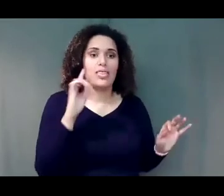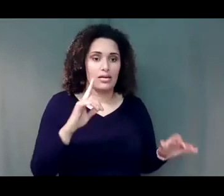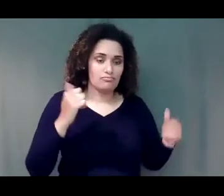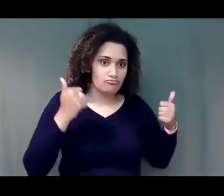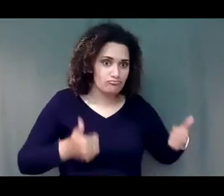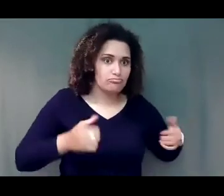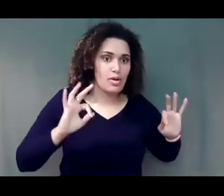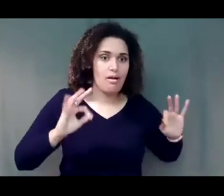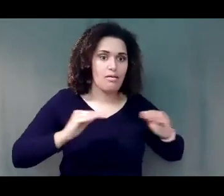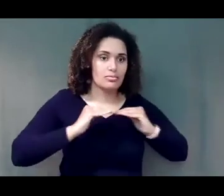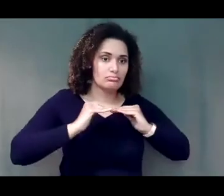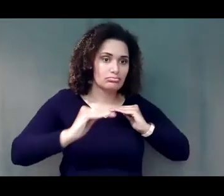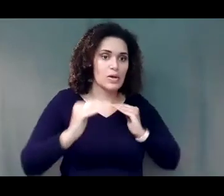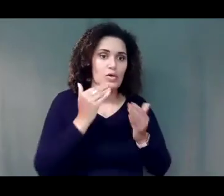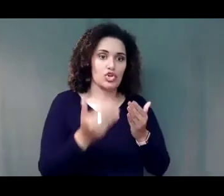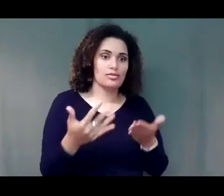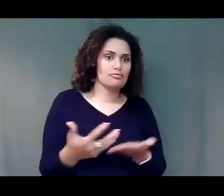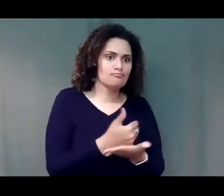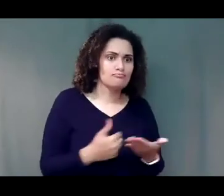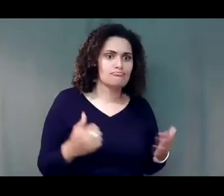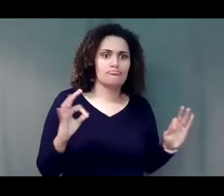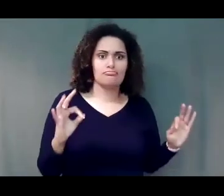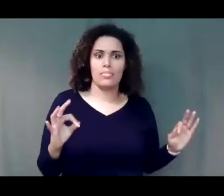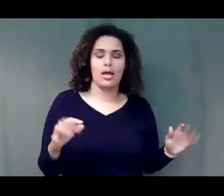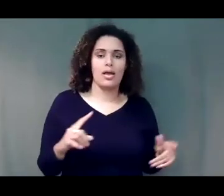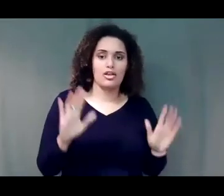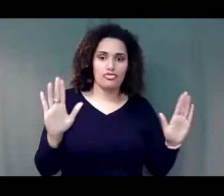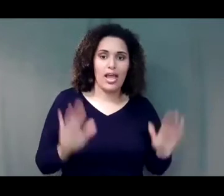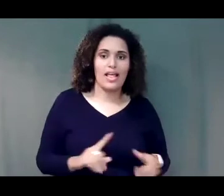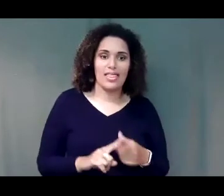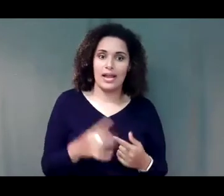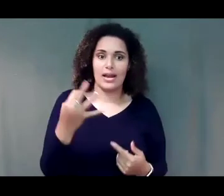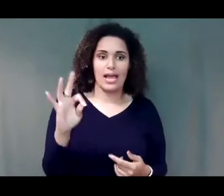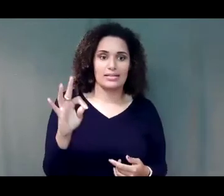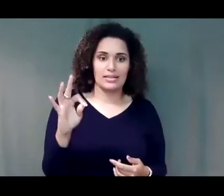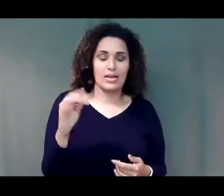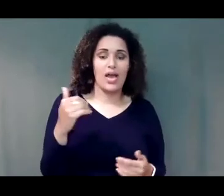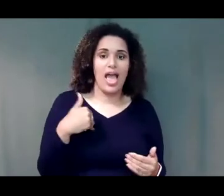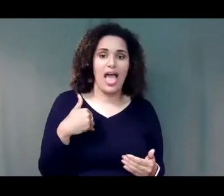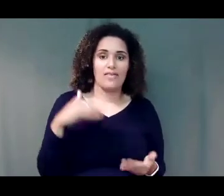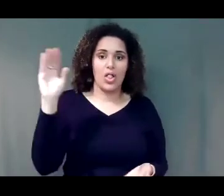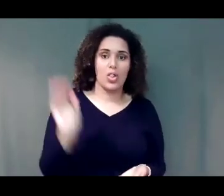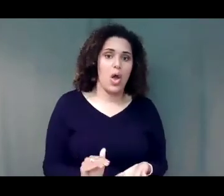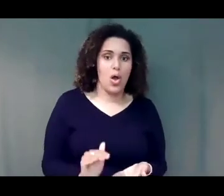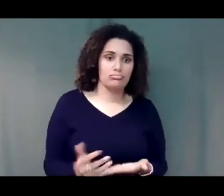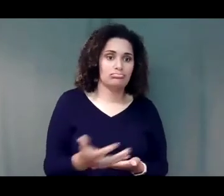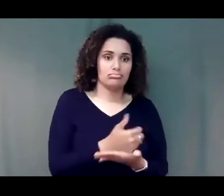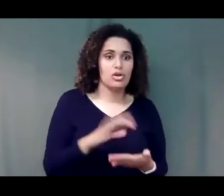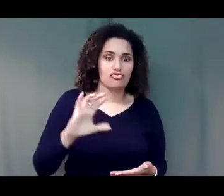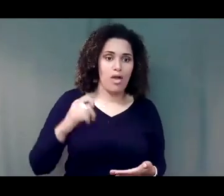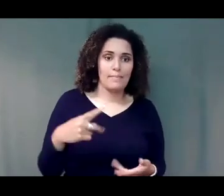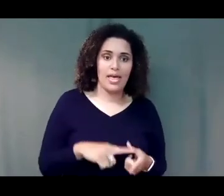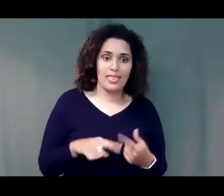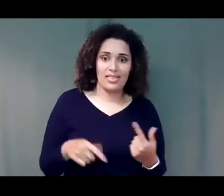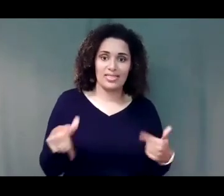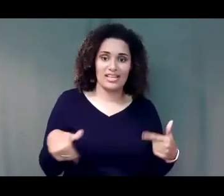were getting consistently good crops. And I thought, this is great. And then 19 came, and we had another low crop. And then this year came, and we had